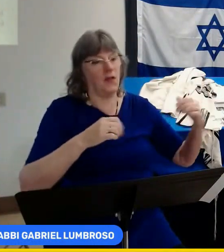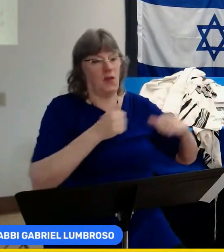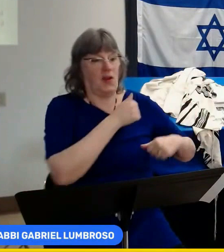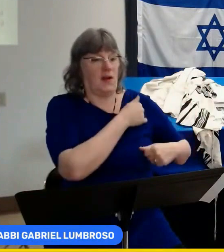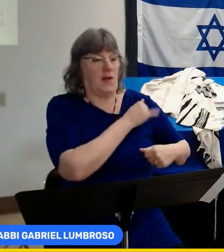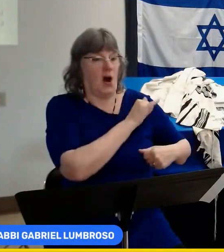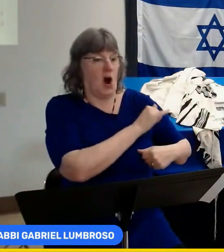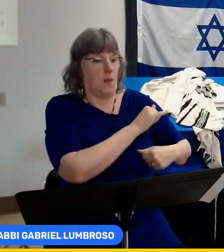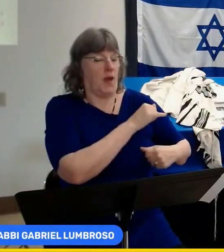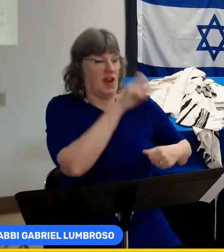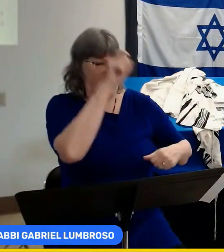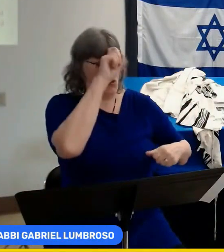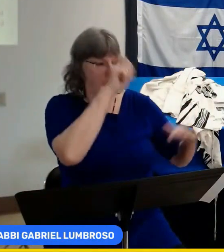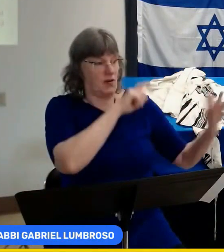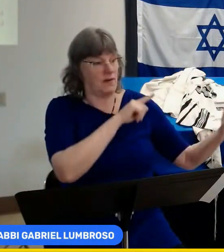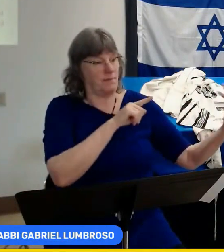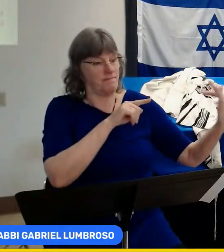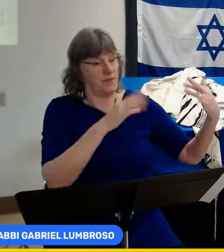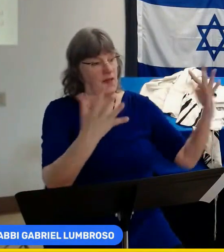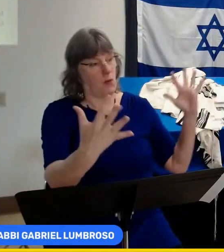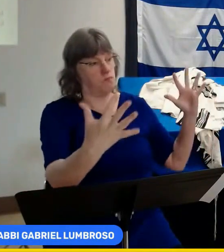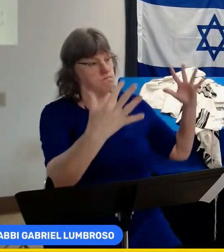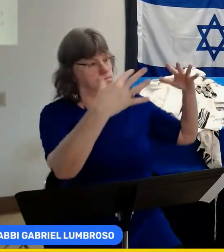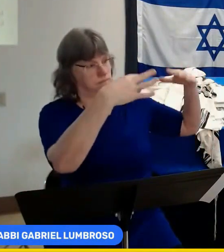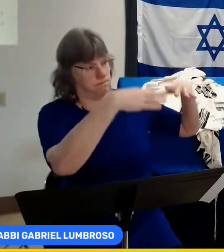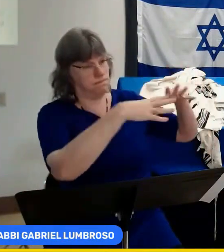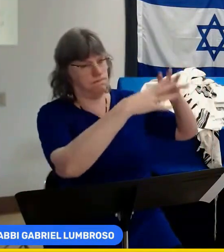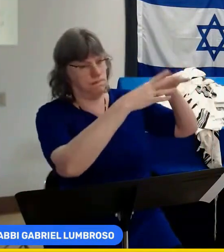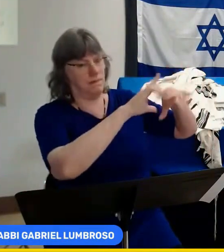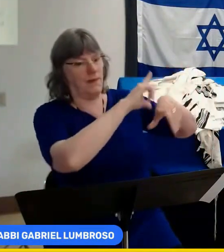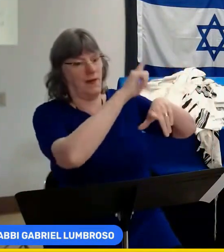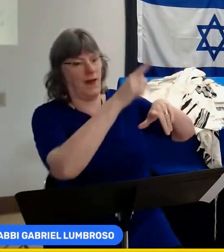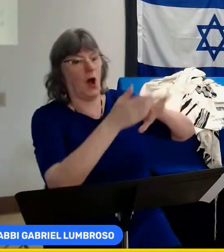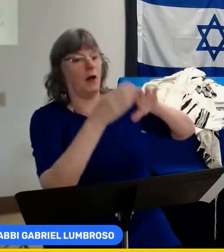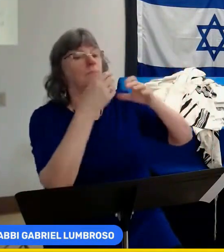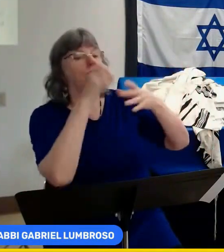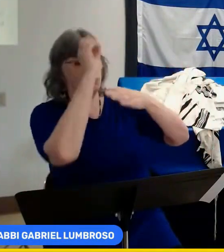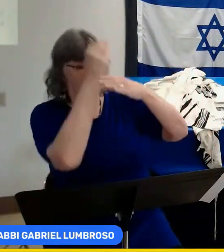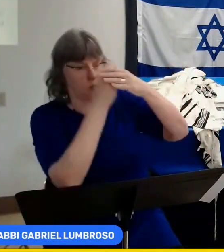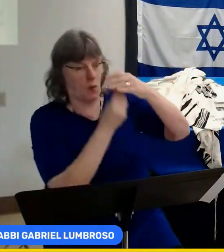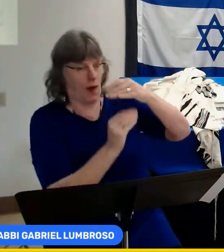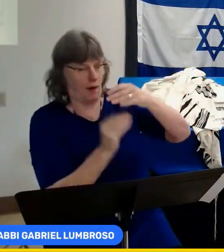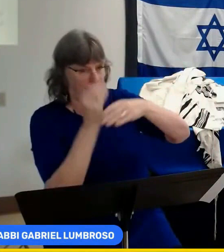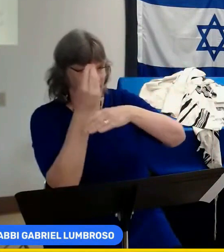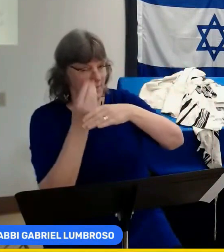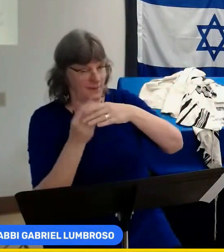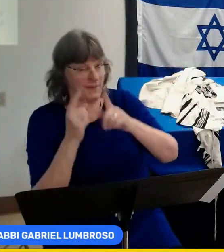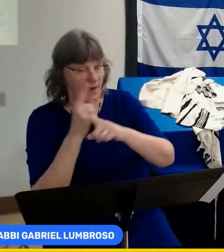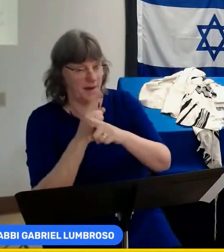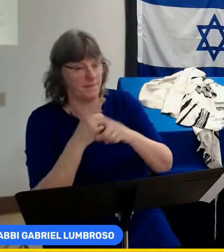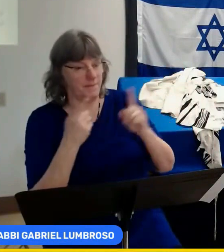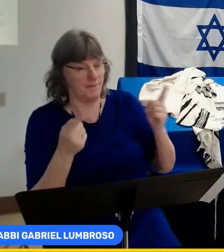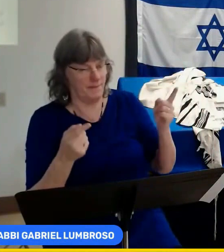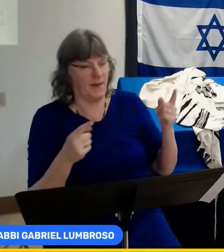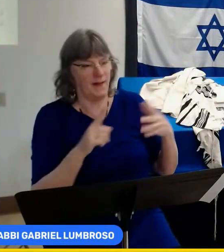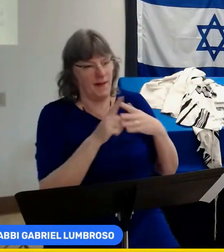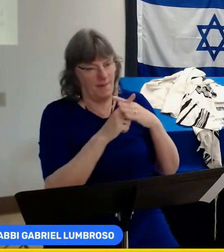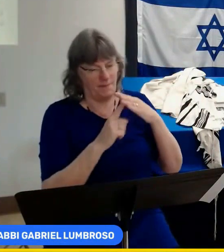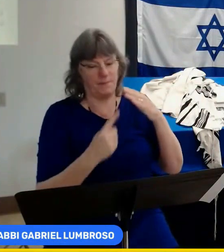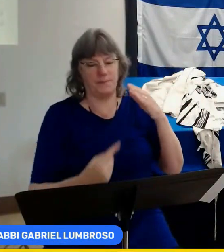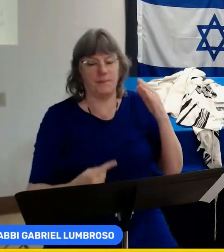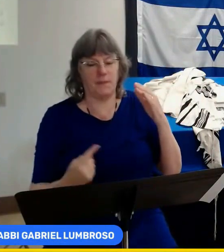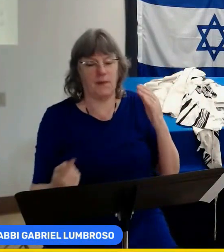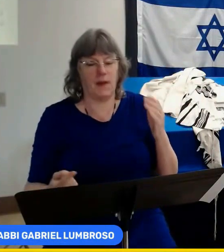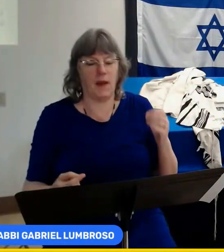the moment they were born into the nation of Israel. From that moment, they left Egypt. Sinai was still Egypt. They